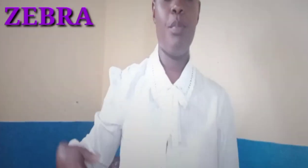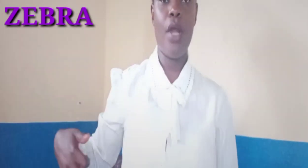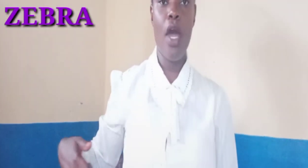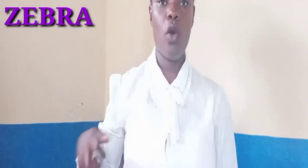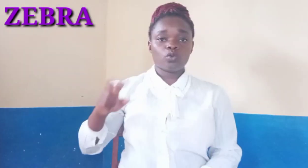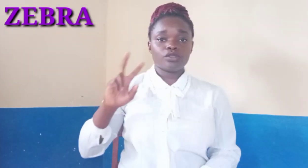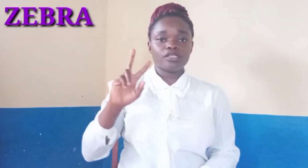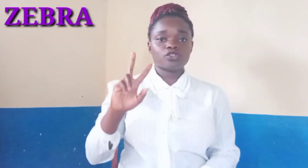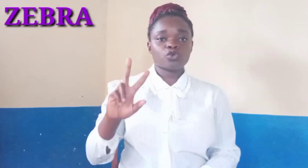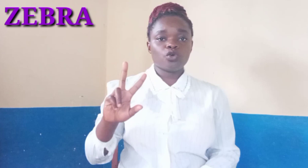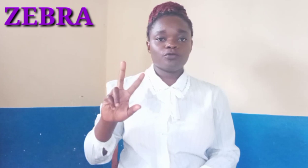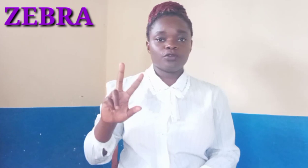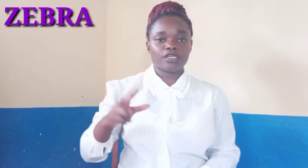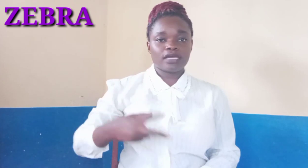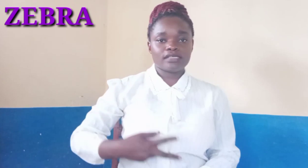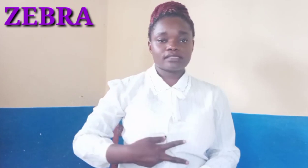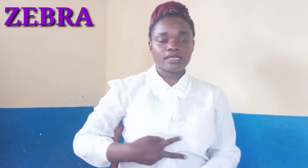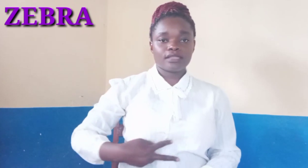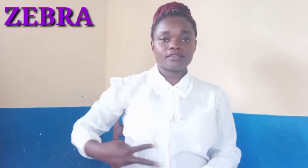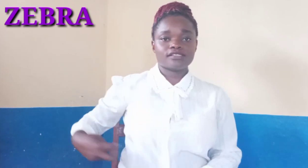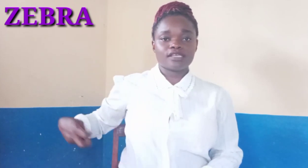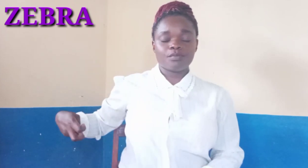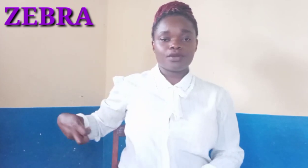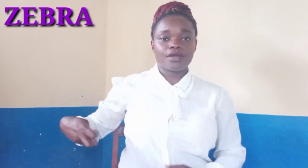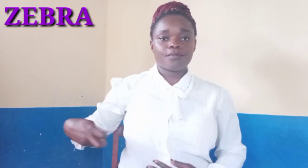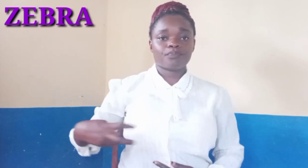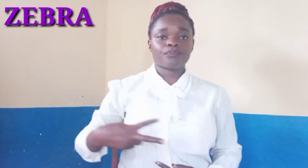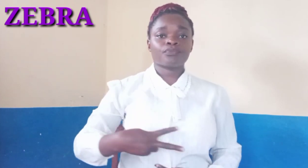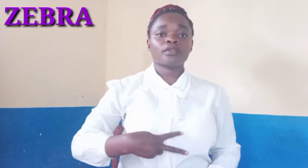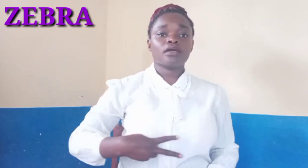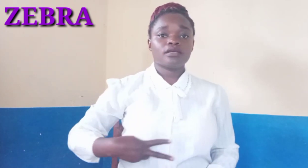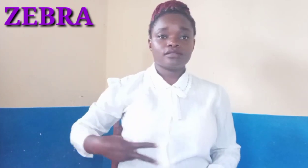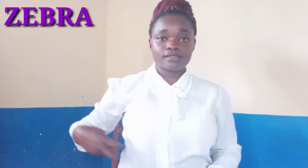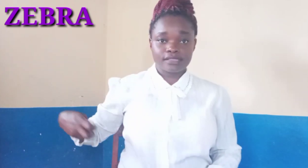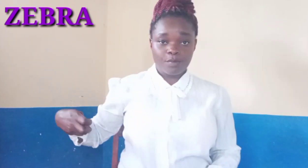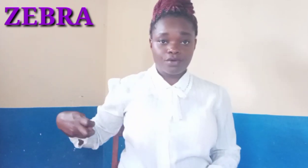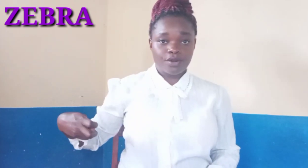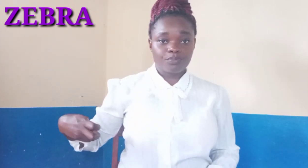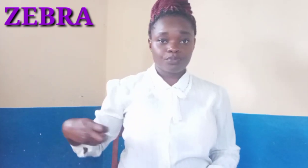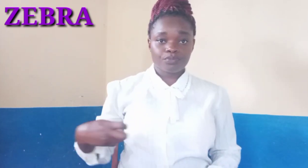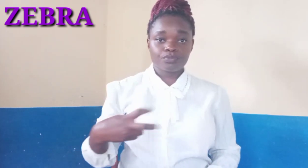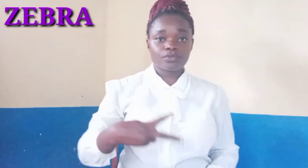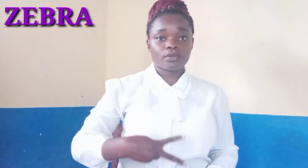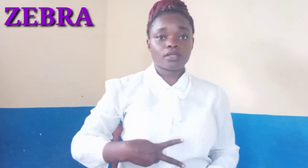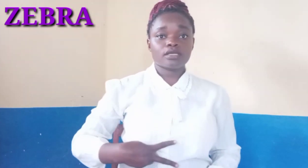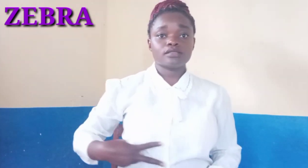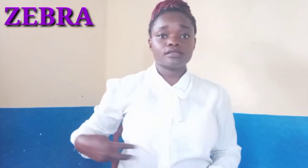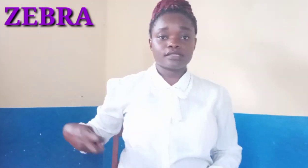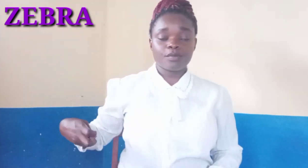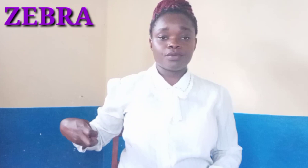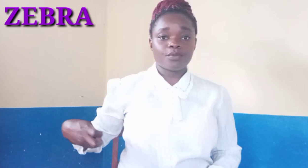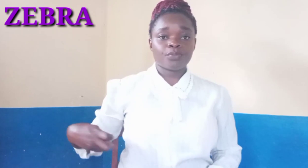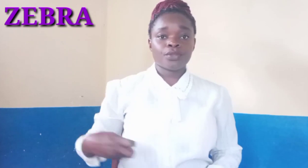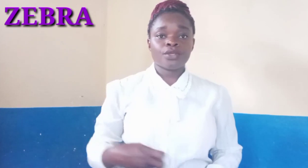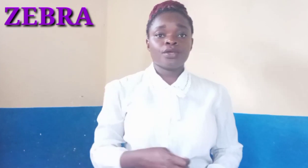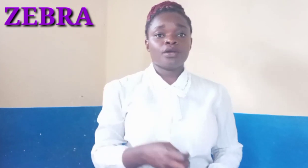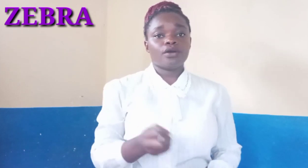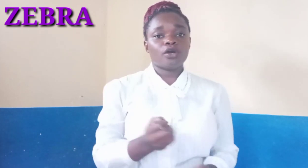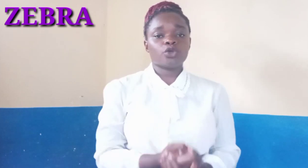Zebra, with the two fingers, zebra, zebra, zebra. Oh, you